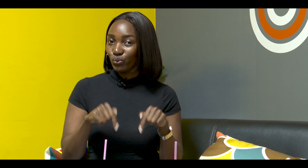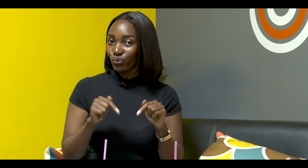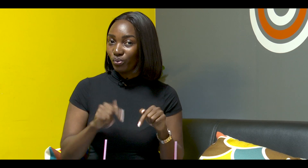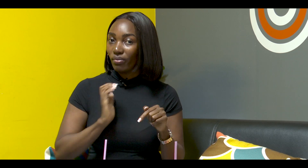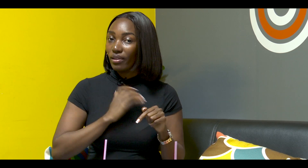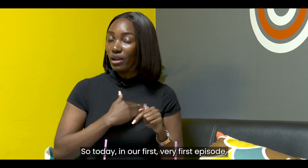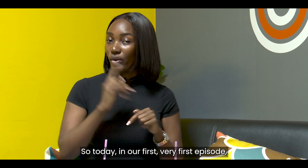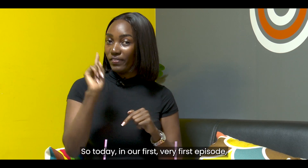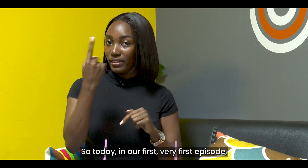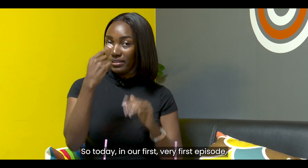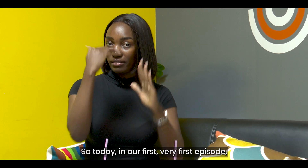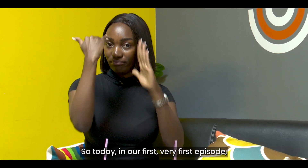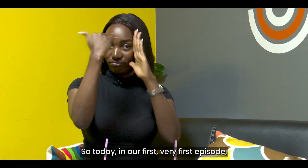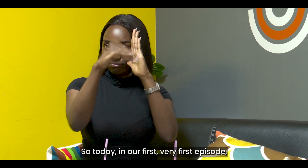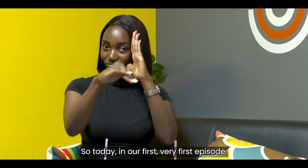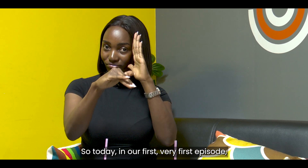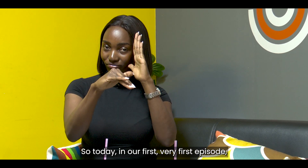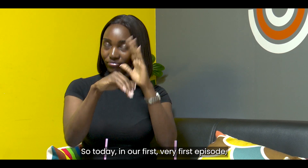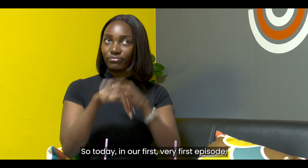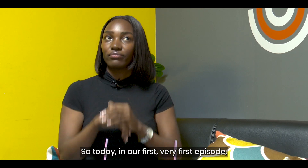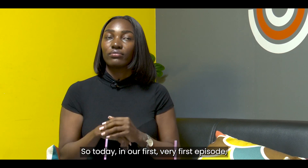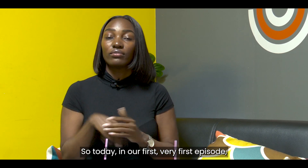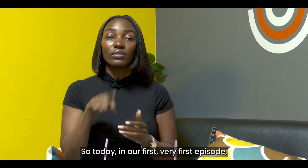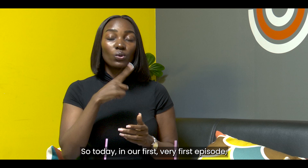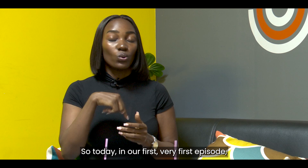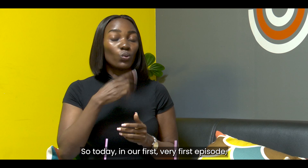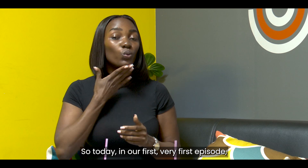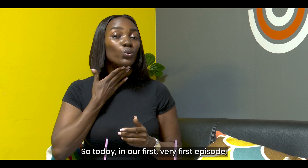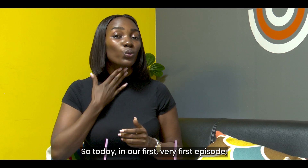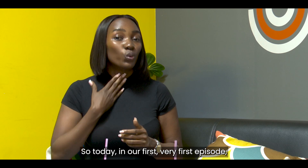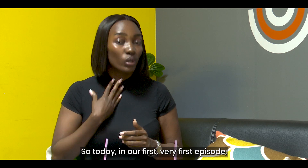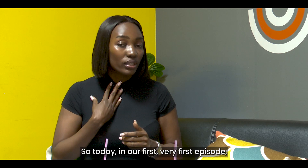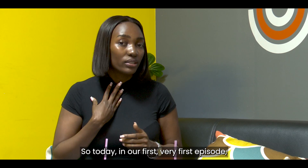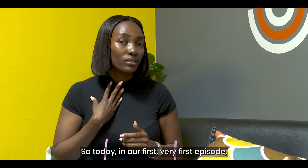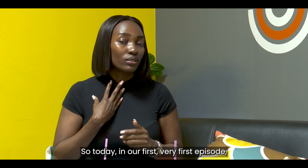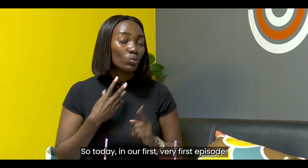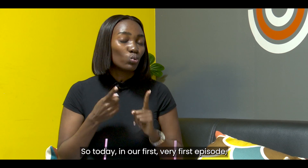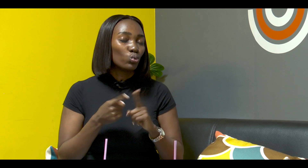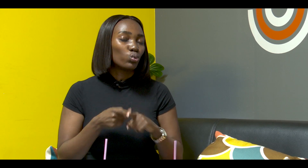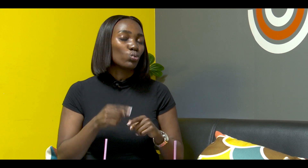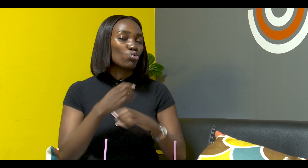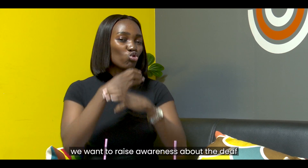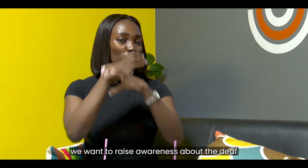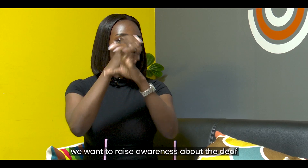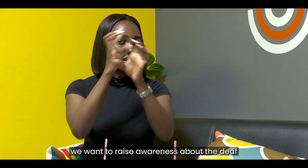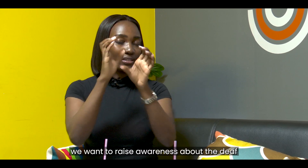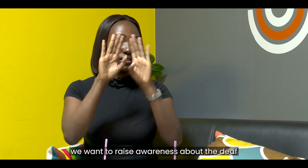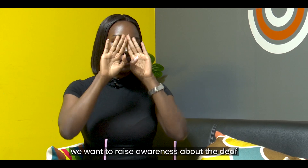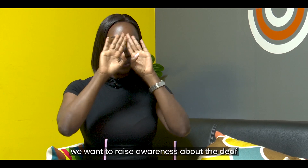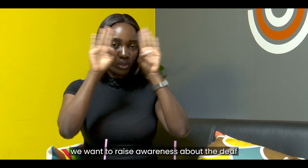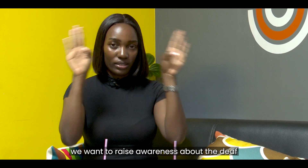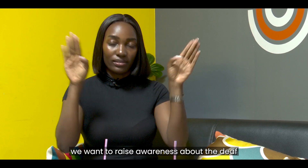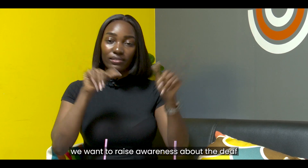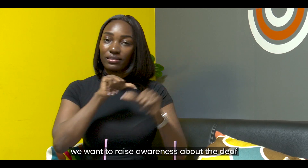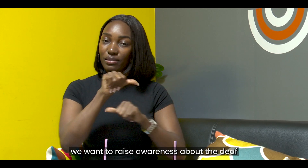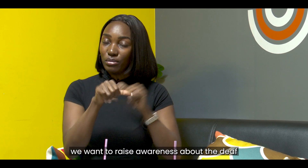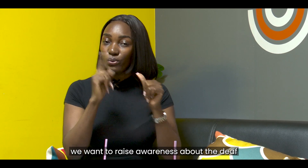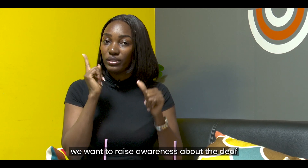So today, in our very first episode, we want to raise